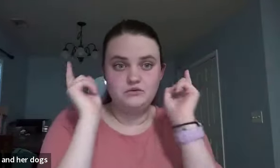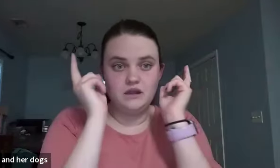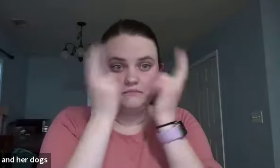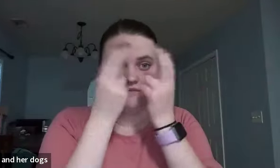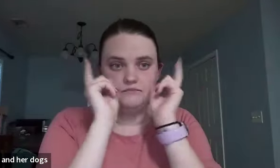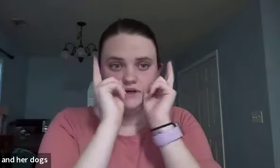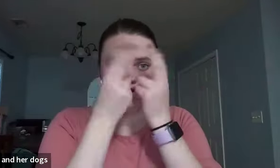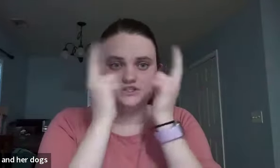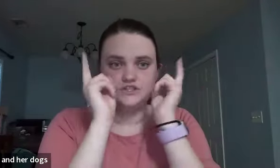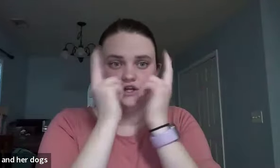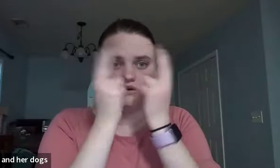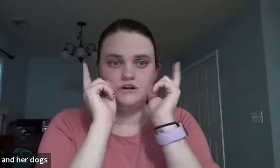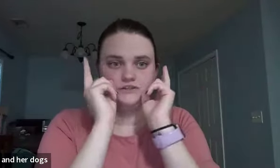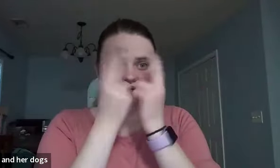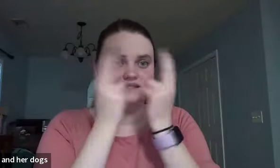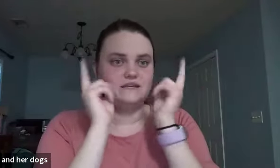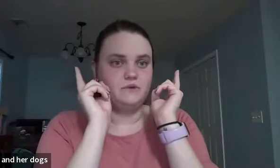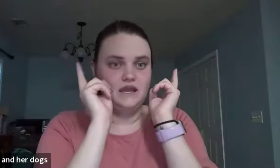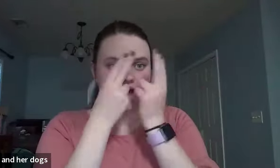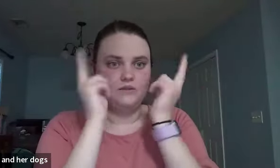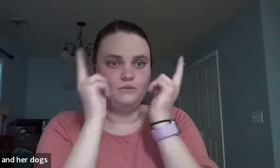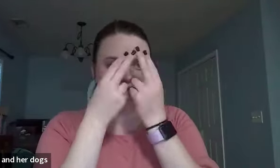U. But you're just going to go across your face the same way. Halloween.